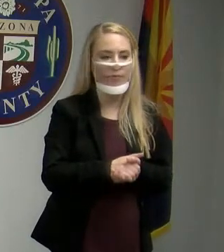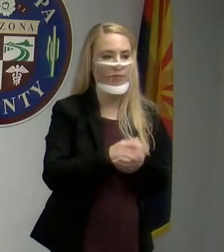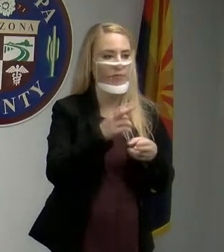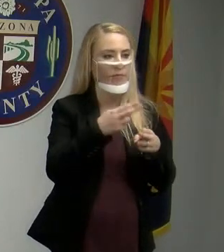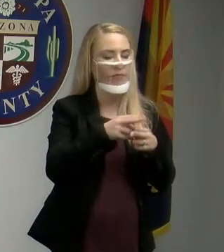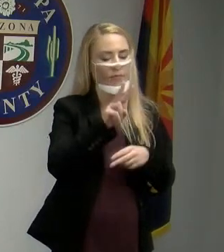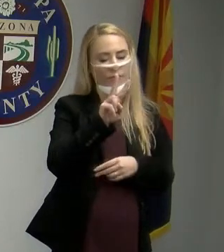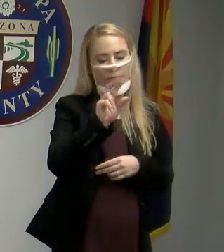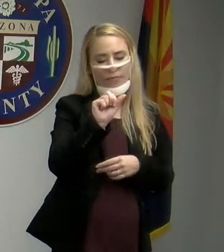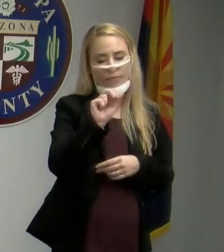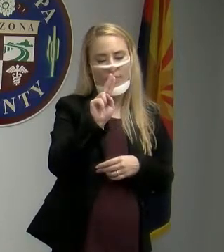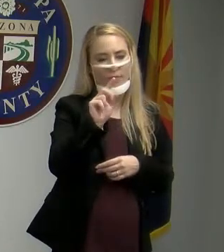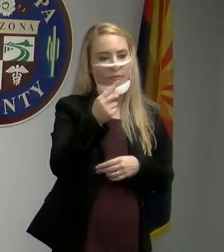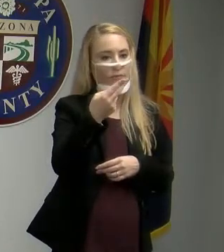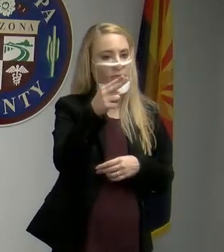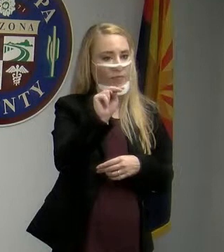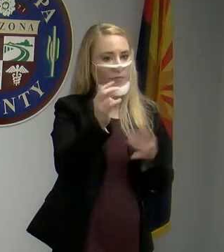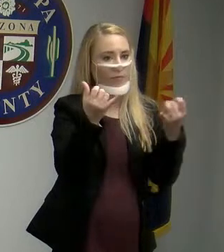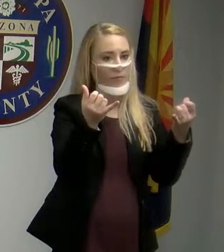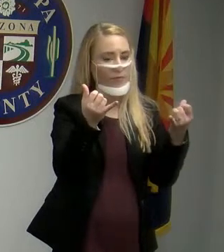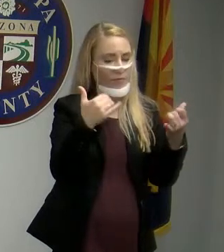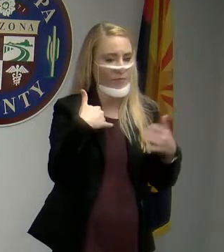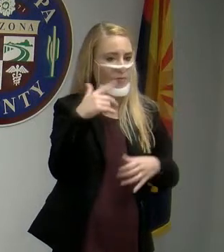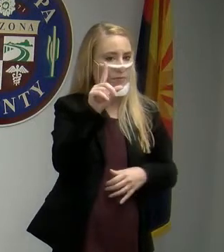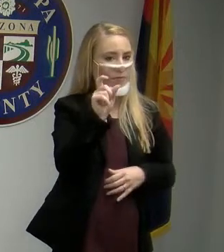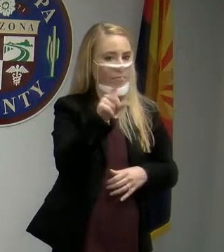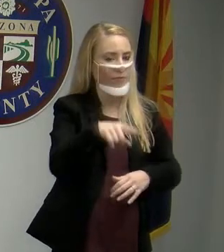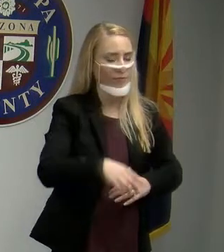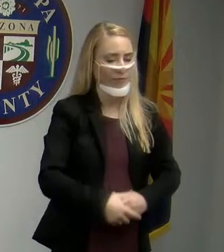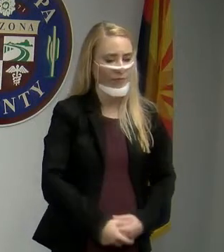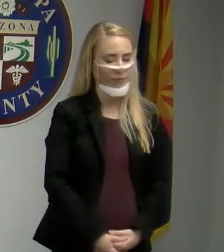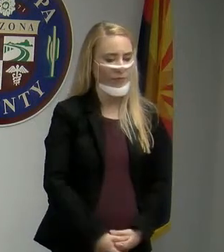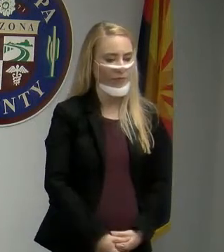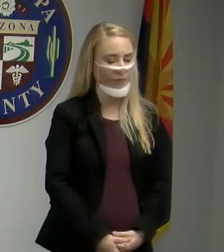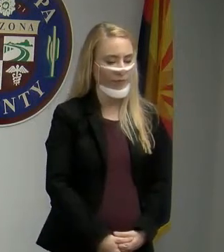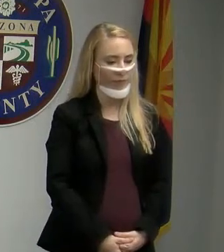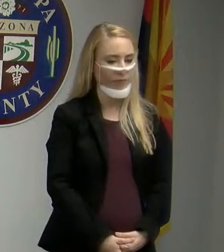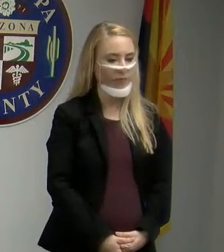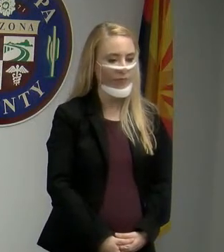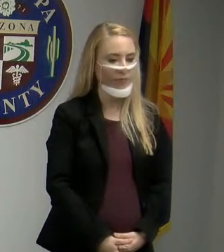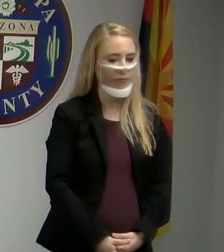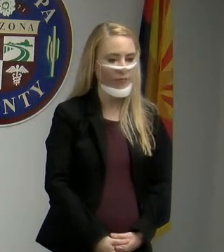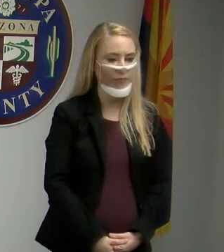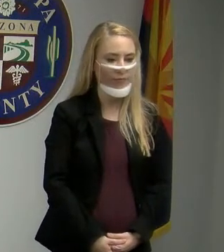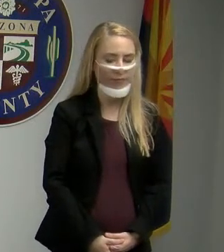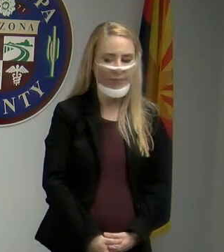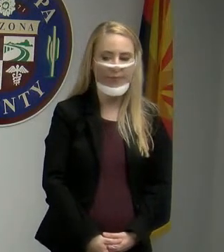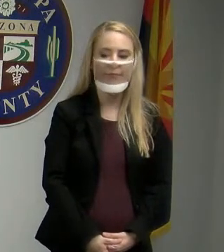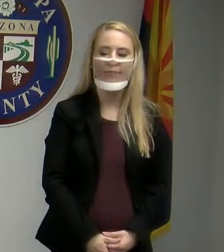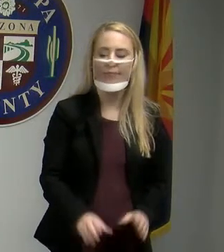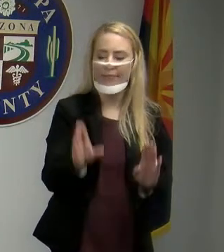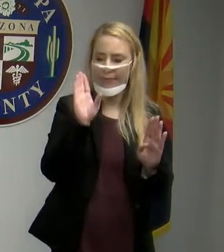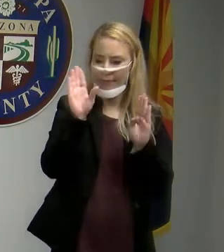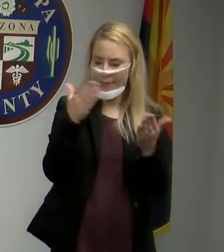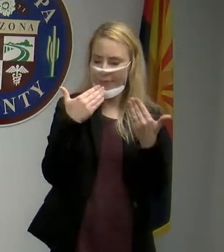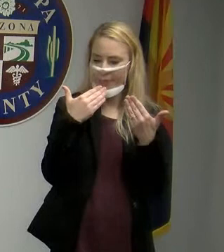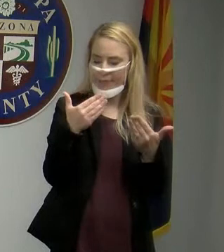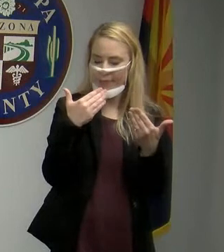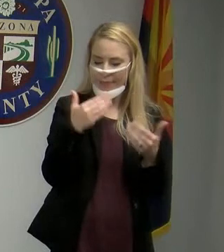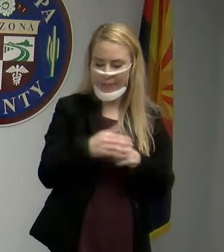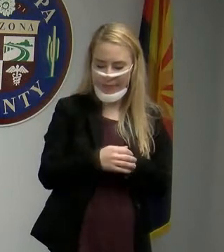is self-muted. If you'll unmute it, we can hear you. Hey there, team. Thank you guys very much. Sure,